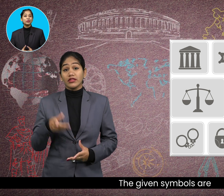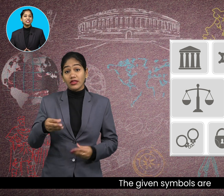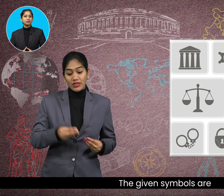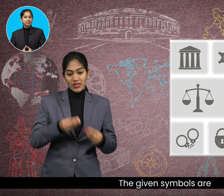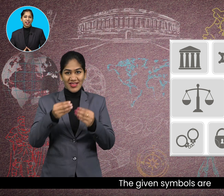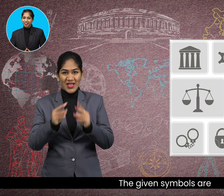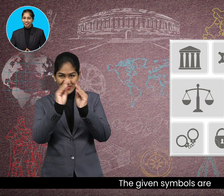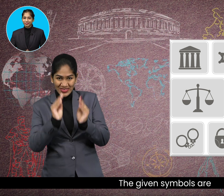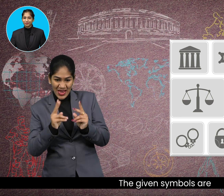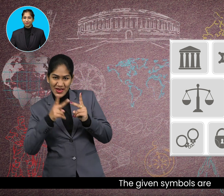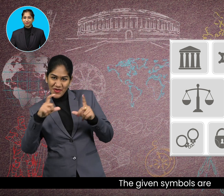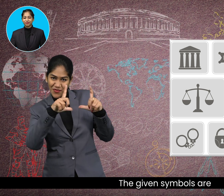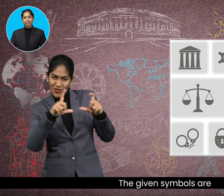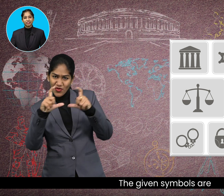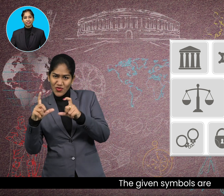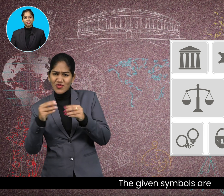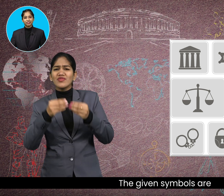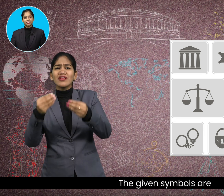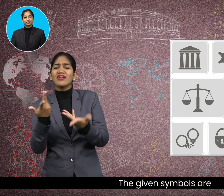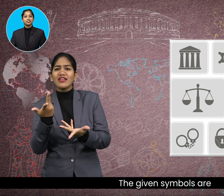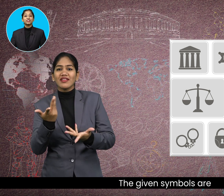The given symbols are